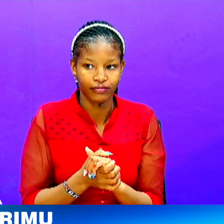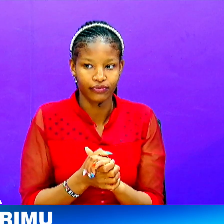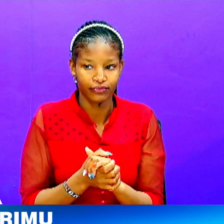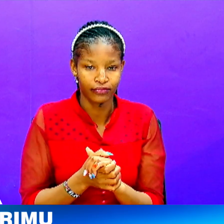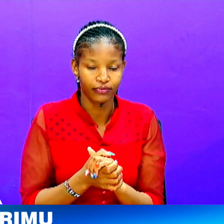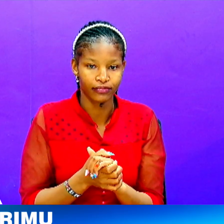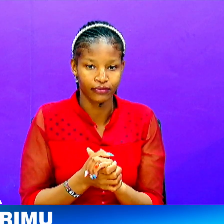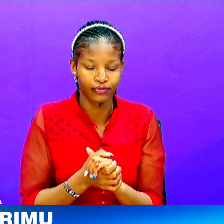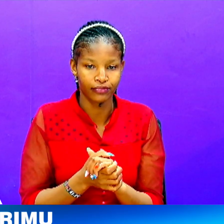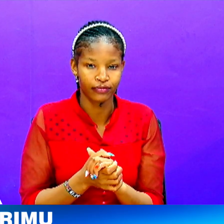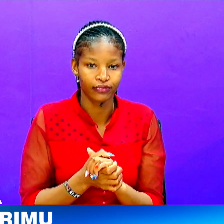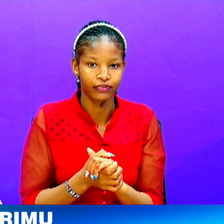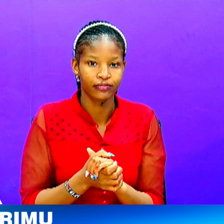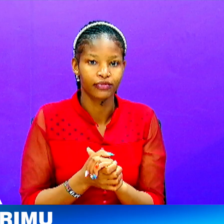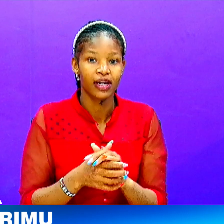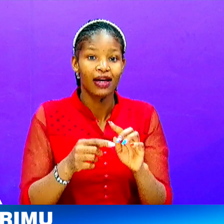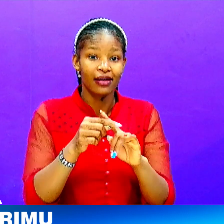Pakistani journalist